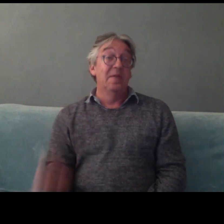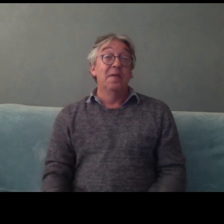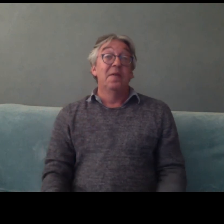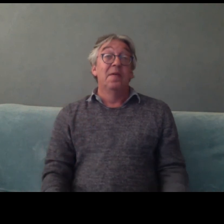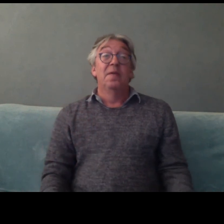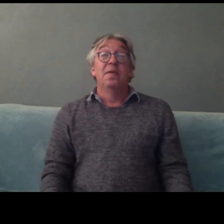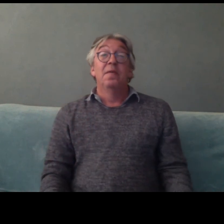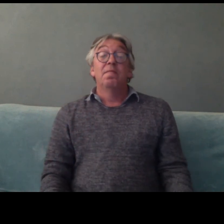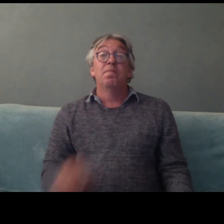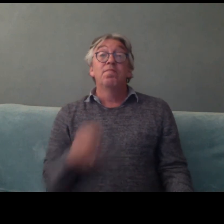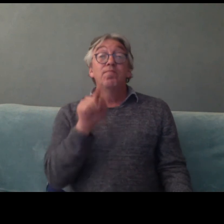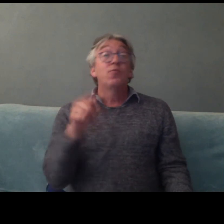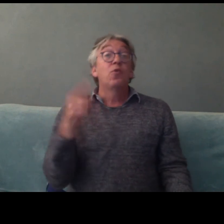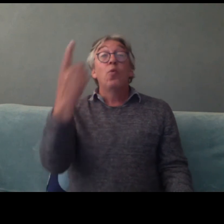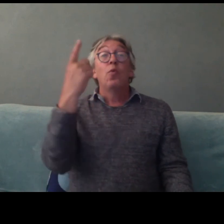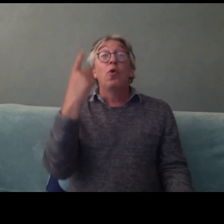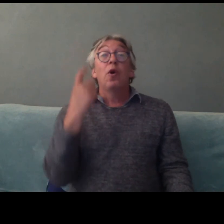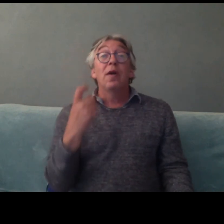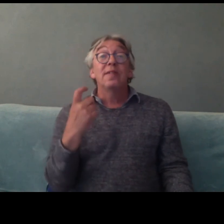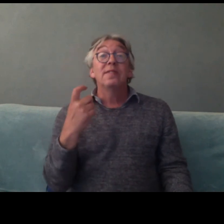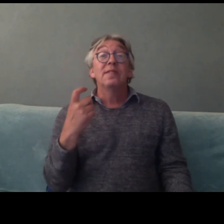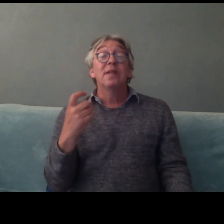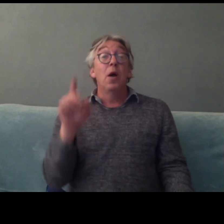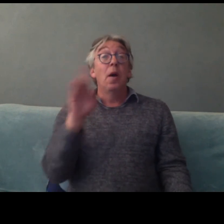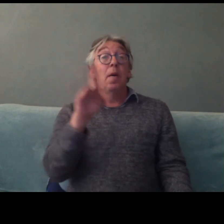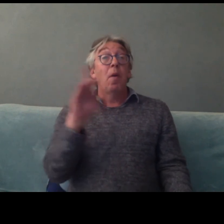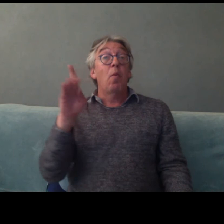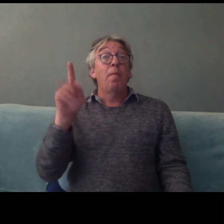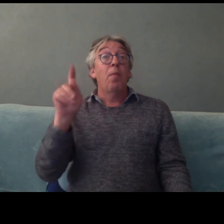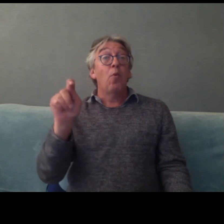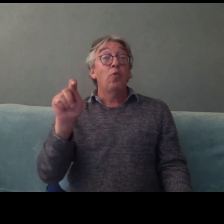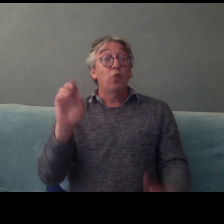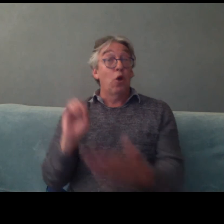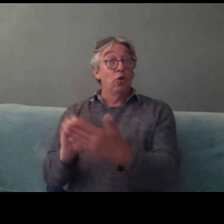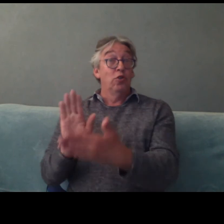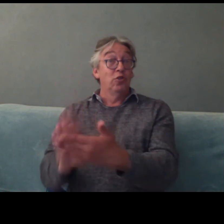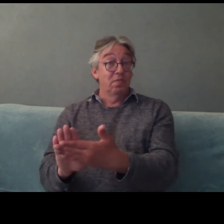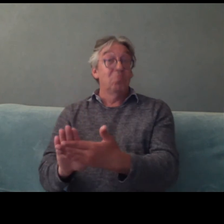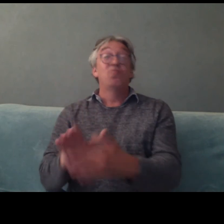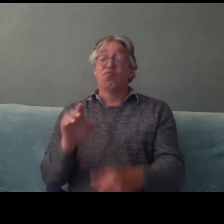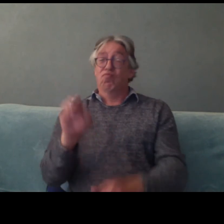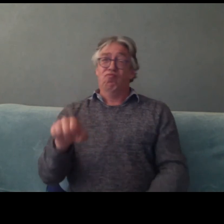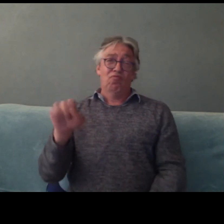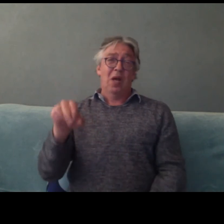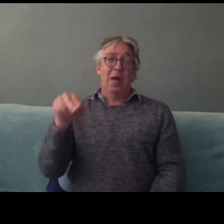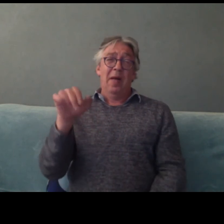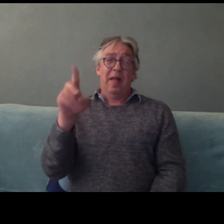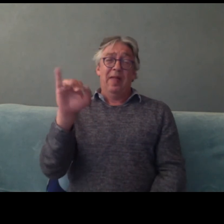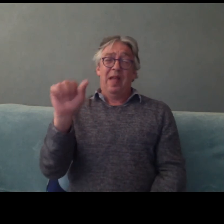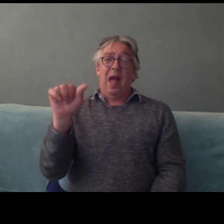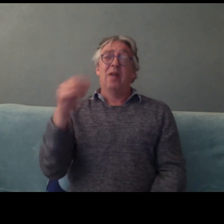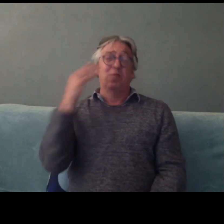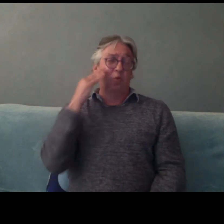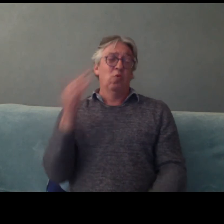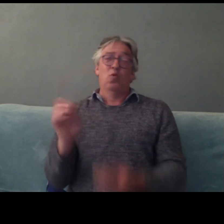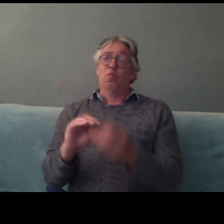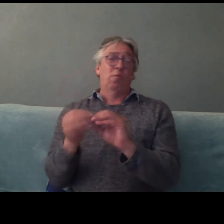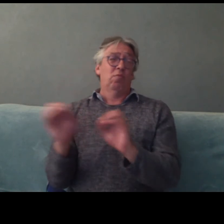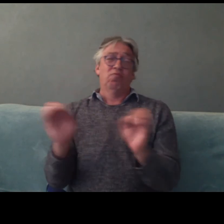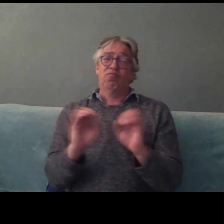For Nadia's presentation, I know that won't be a problem, and we can of course ask Giampiero if we can also share that, and we